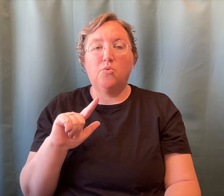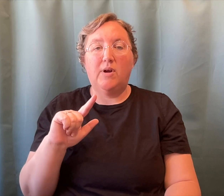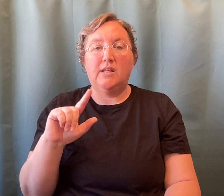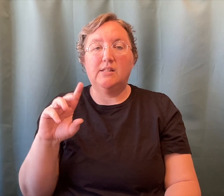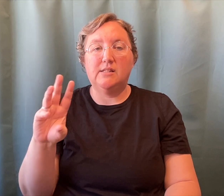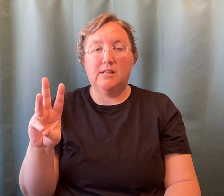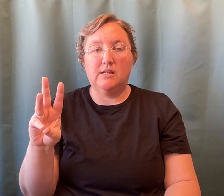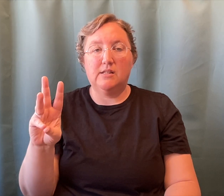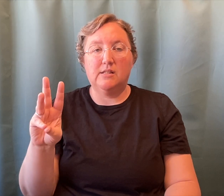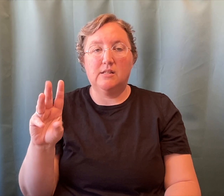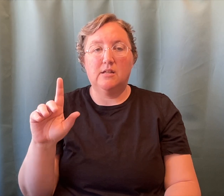26,